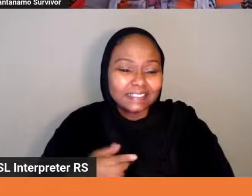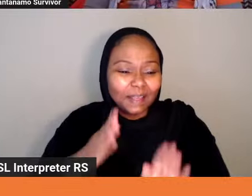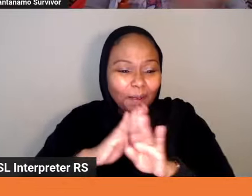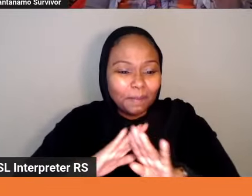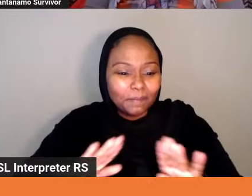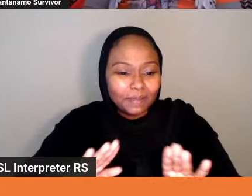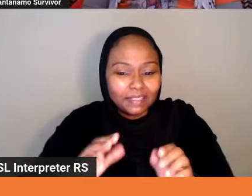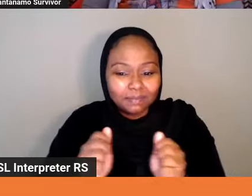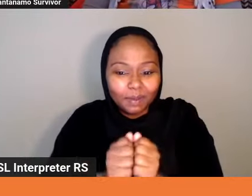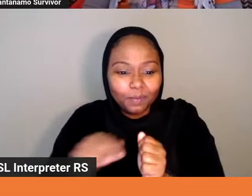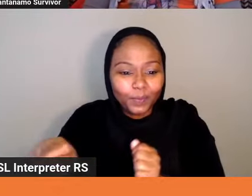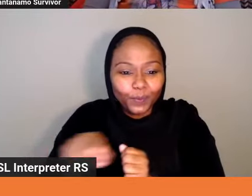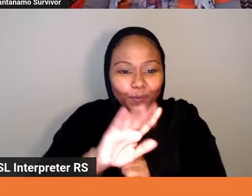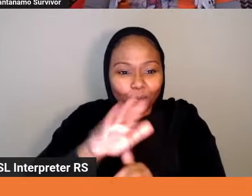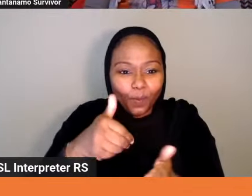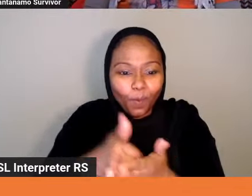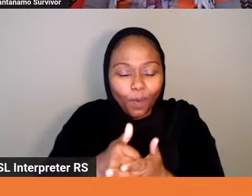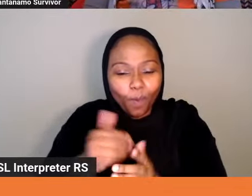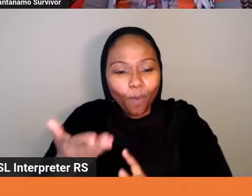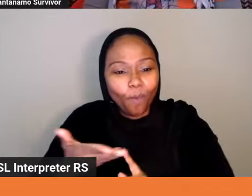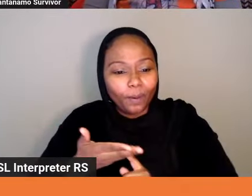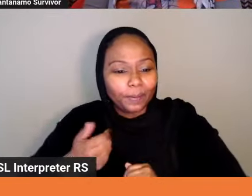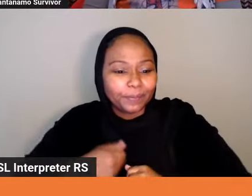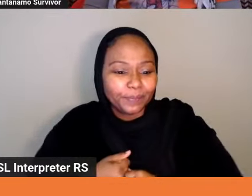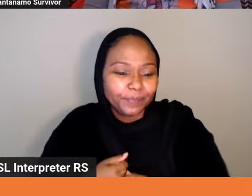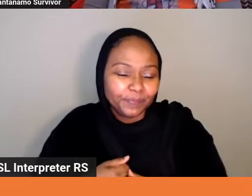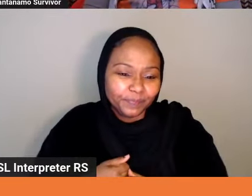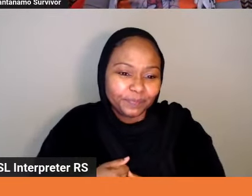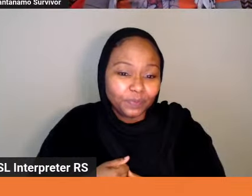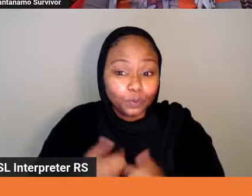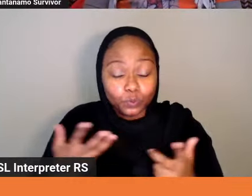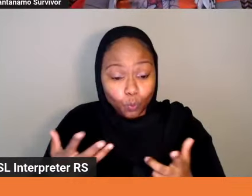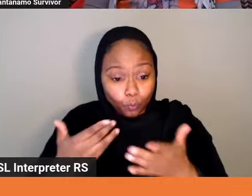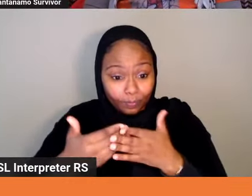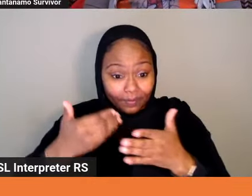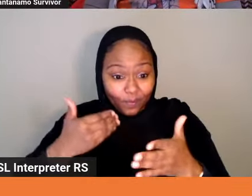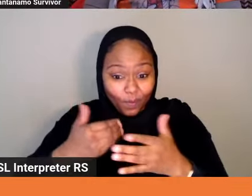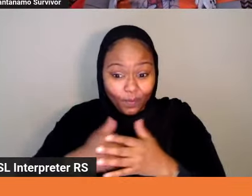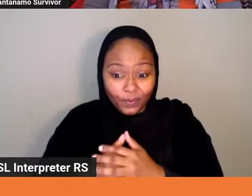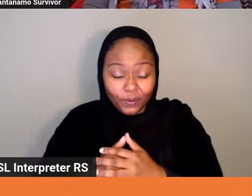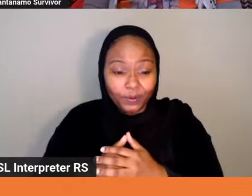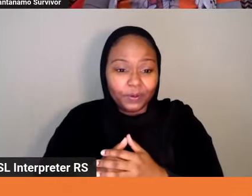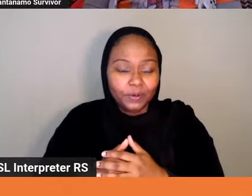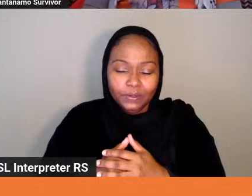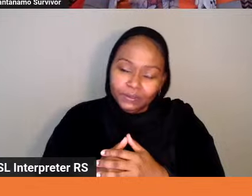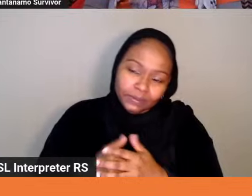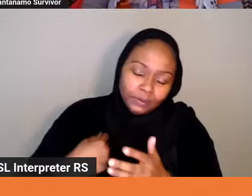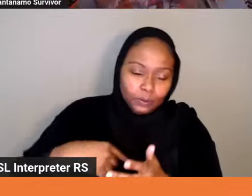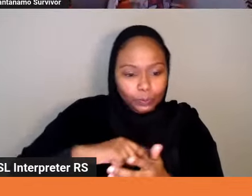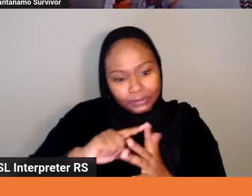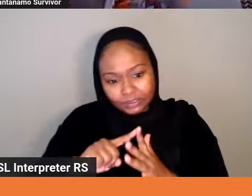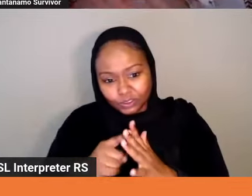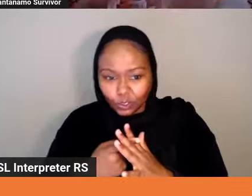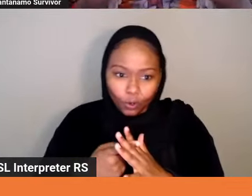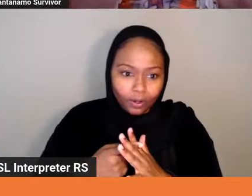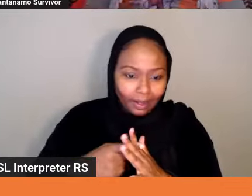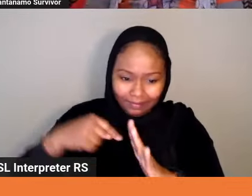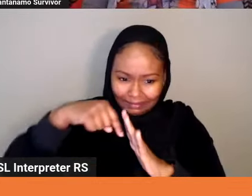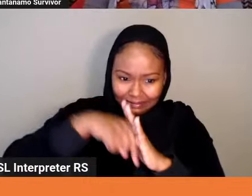and welcome and many welcome. So before we dive deep into Guantanamo and fly